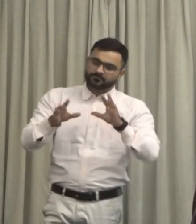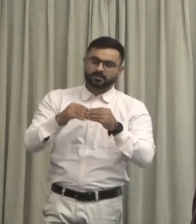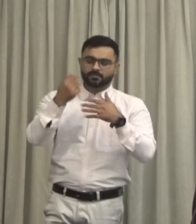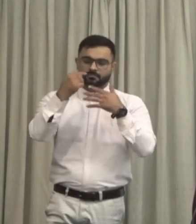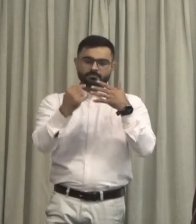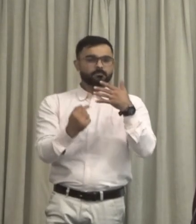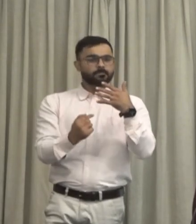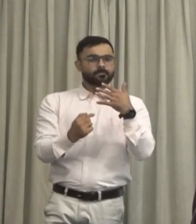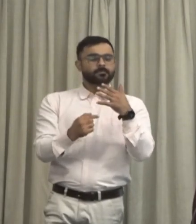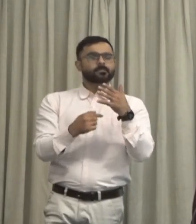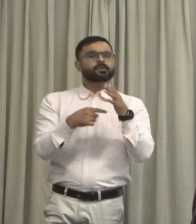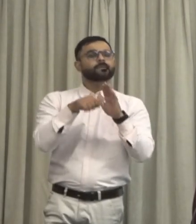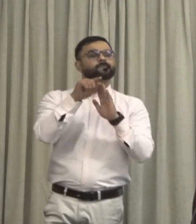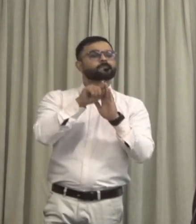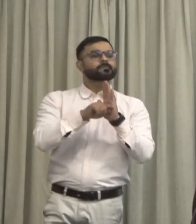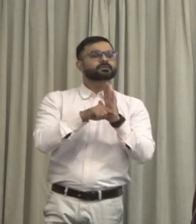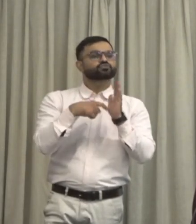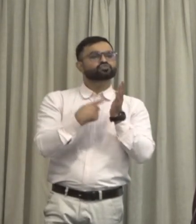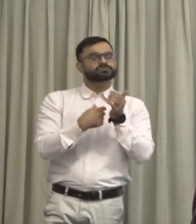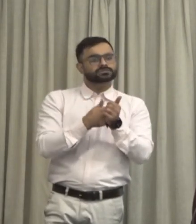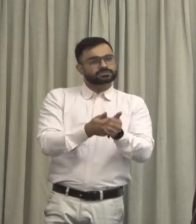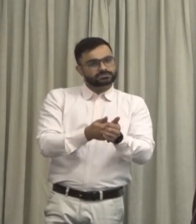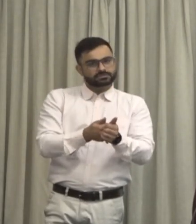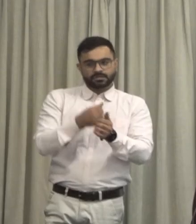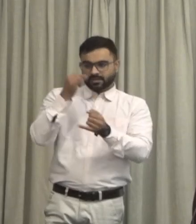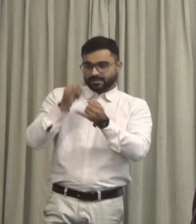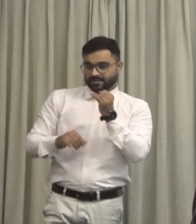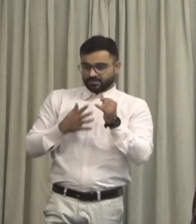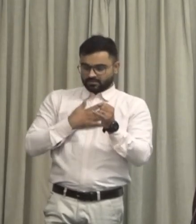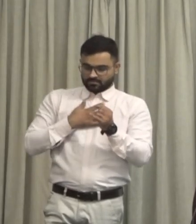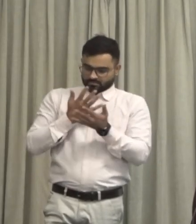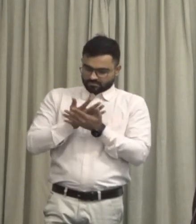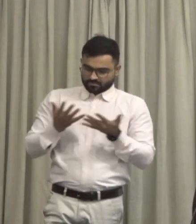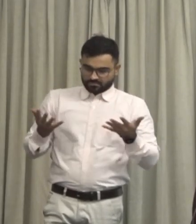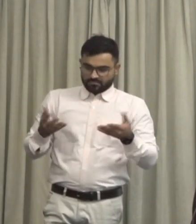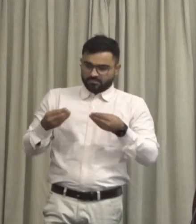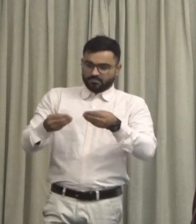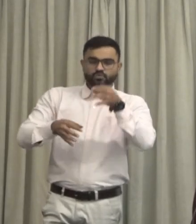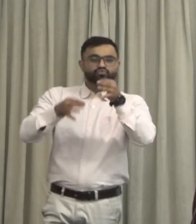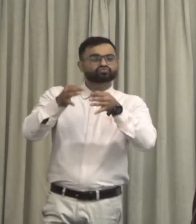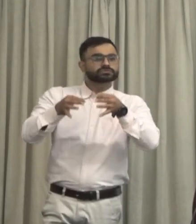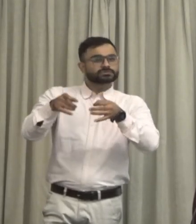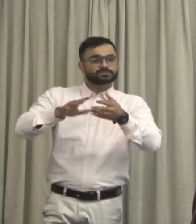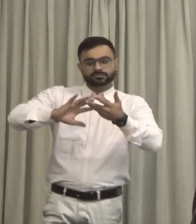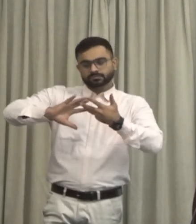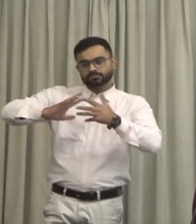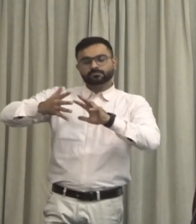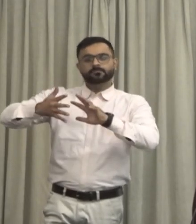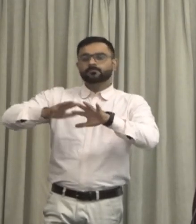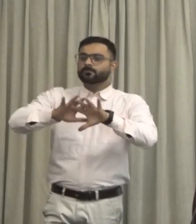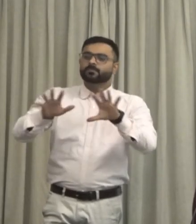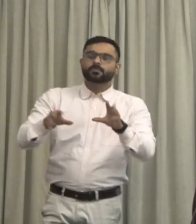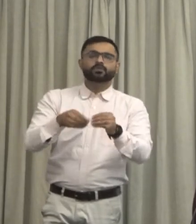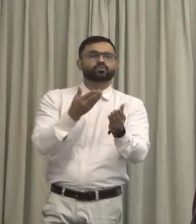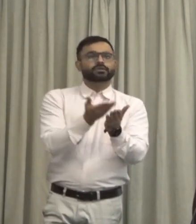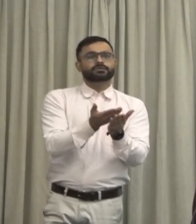in the principle of medical ethics. And last principle says that I will use my resources judiciously. Automatically everything will